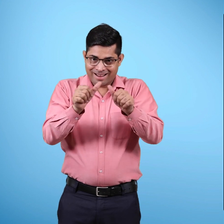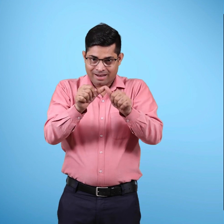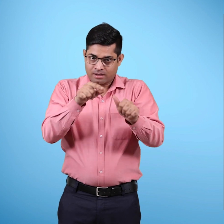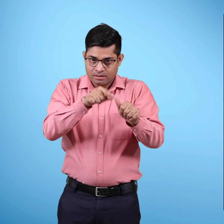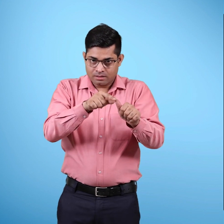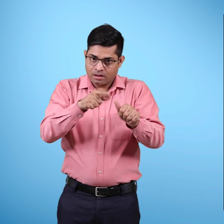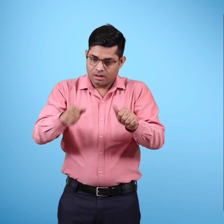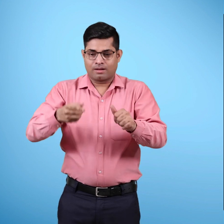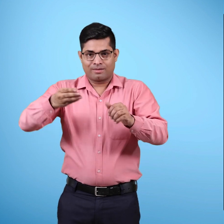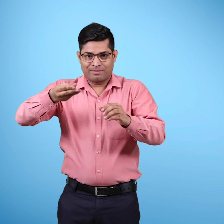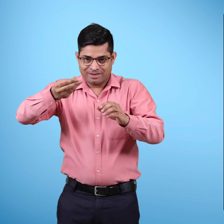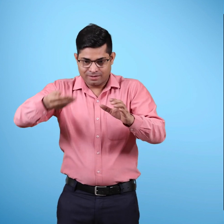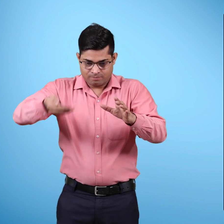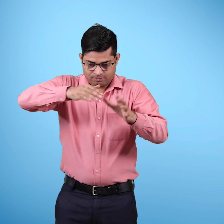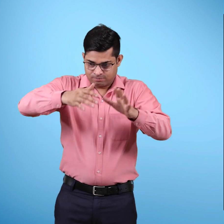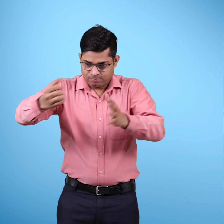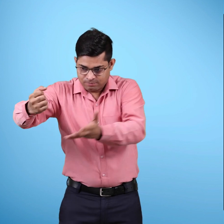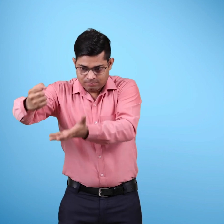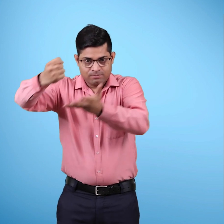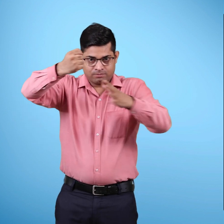Plant one of them in pot A